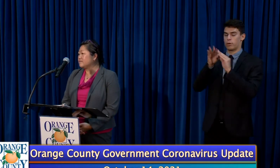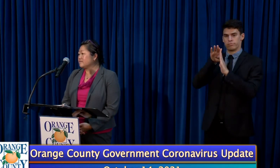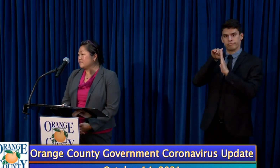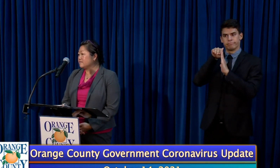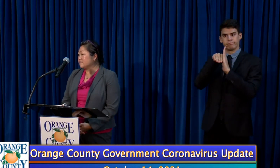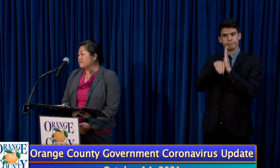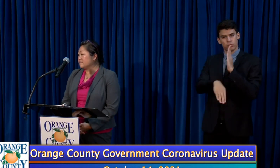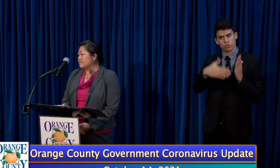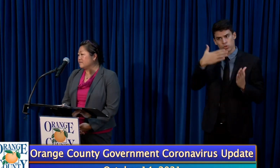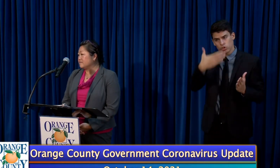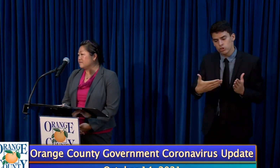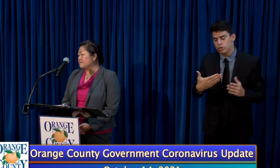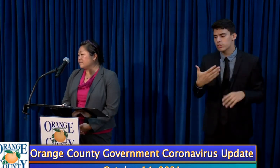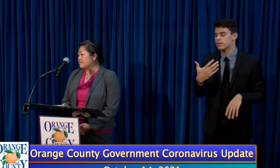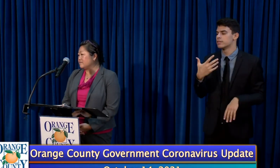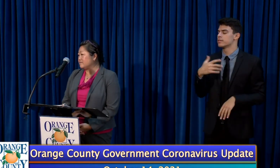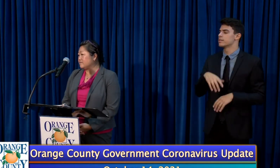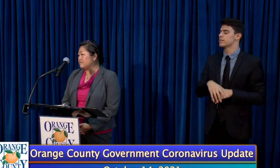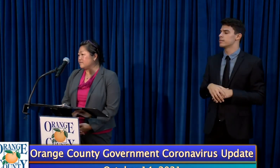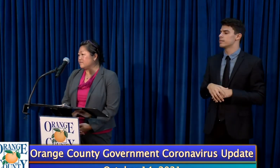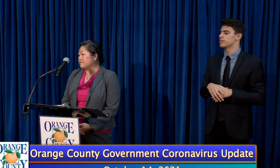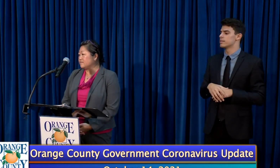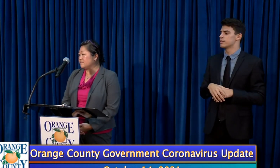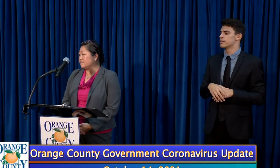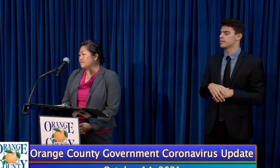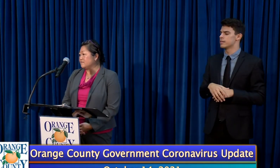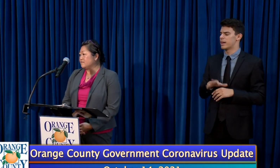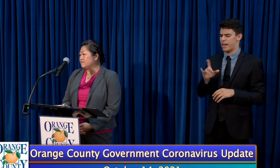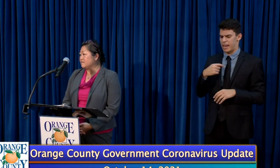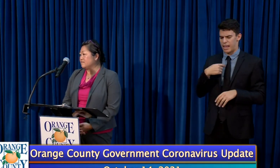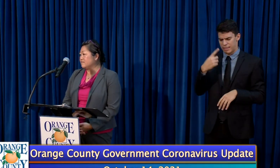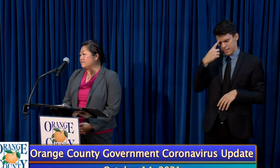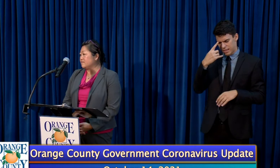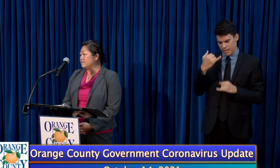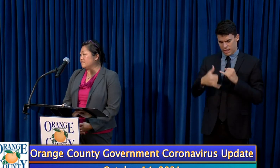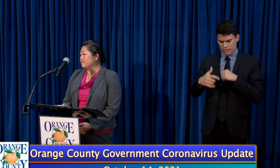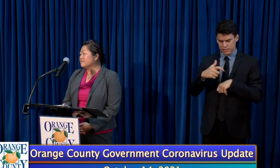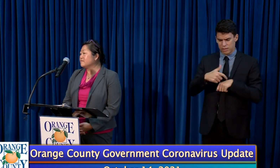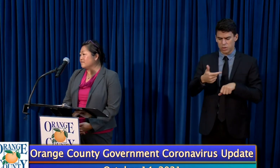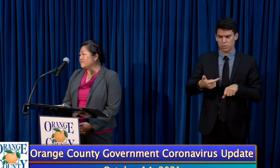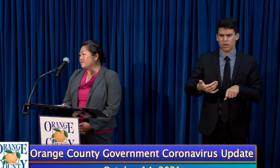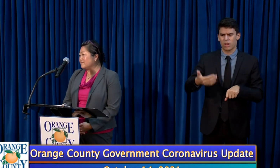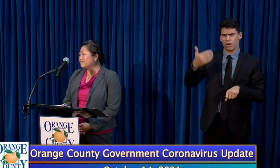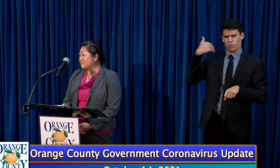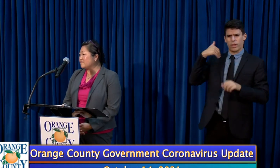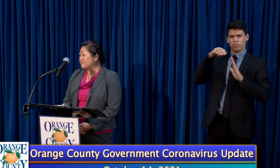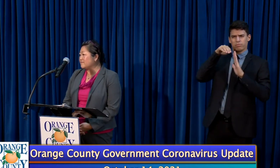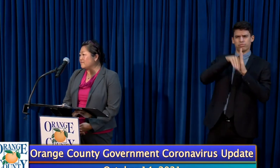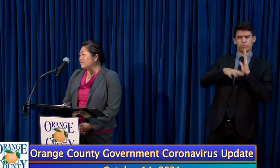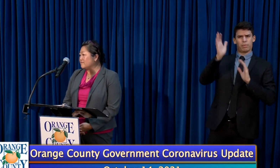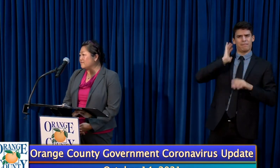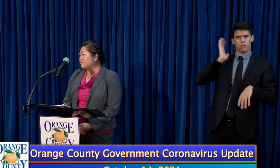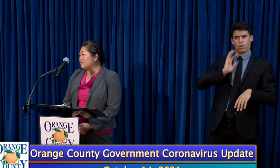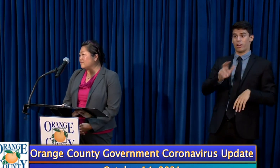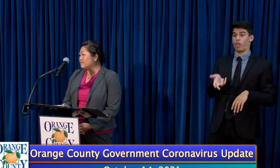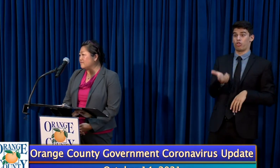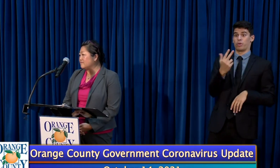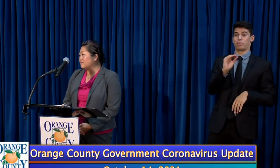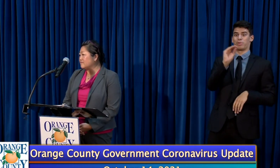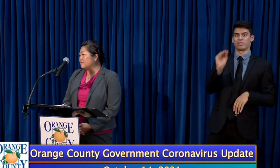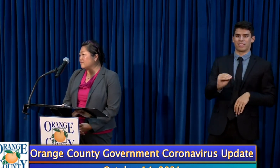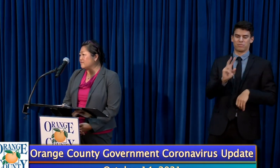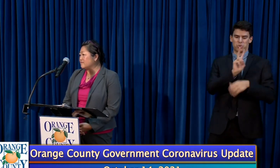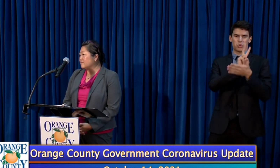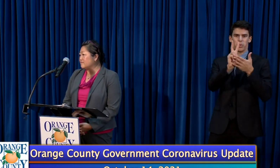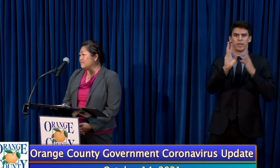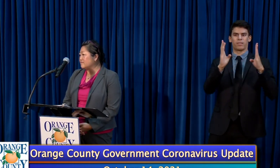rate, and then you look at, the last time we were down, I think we got down to about 3% positivity rate. How far do you guys expect